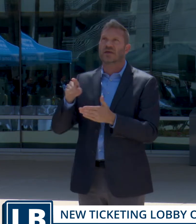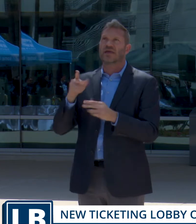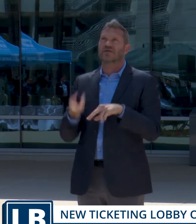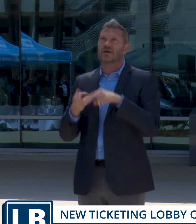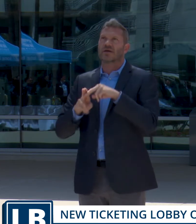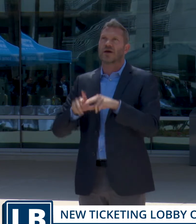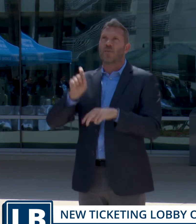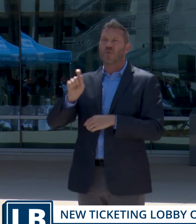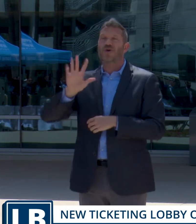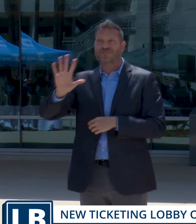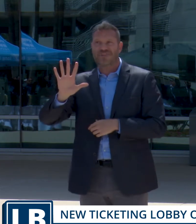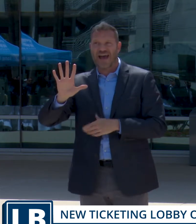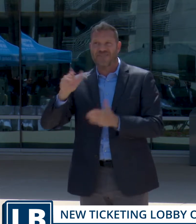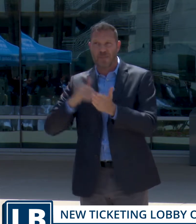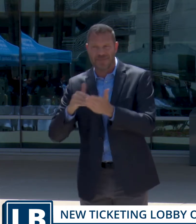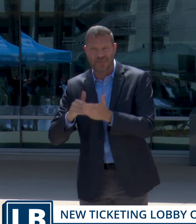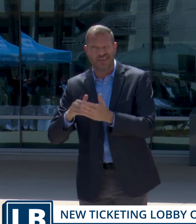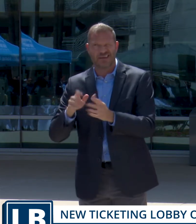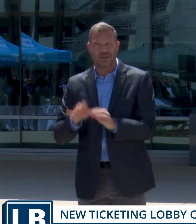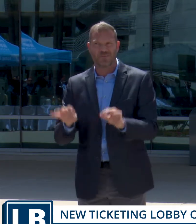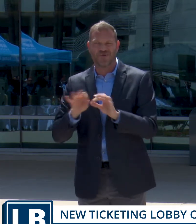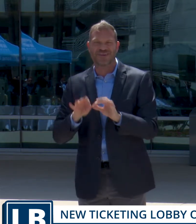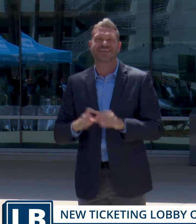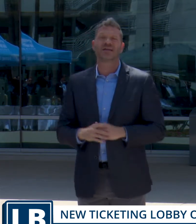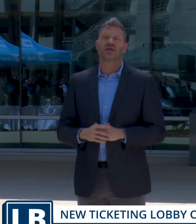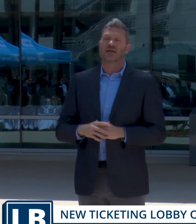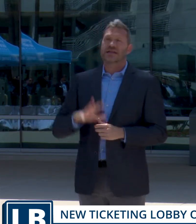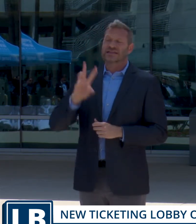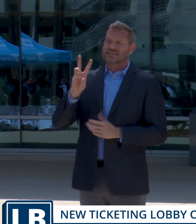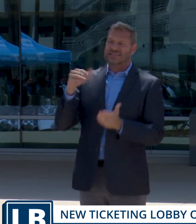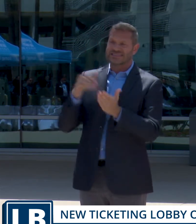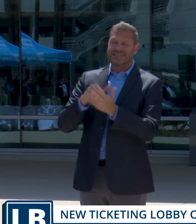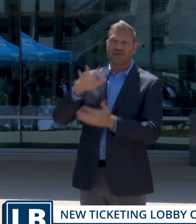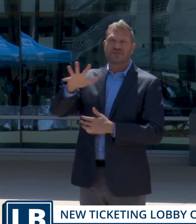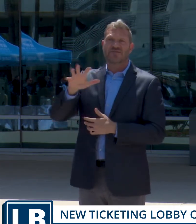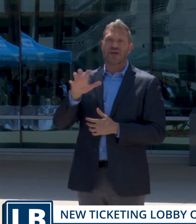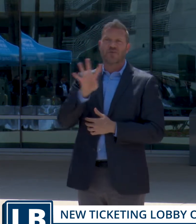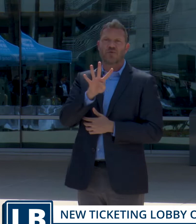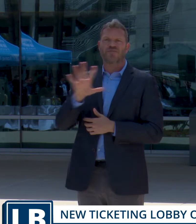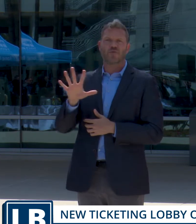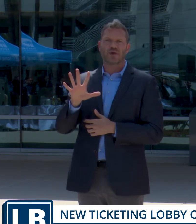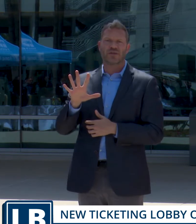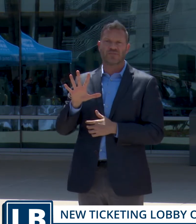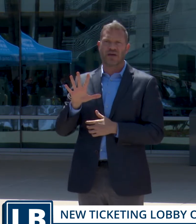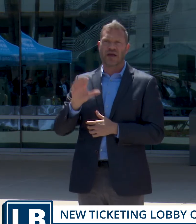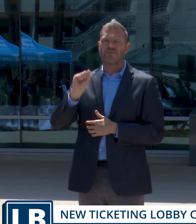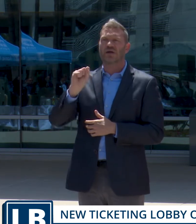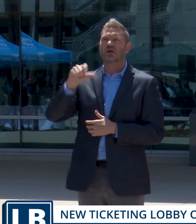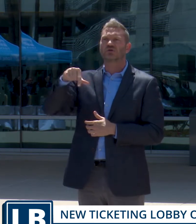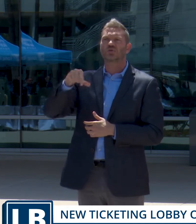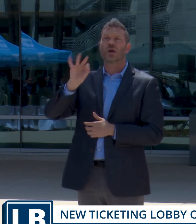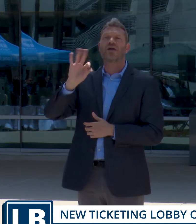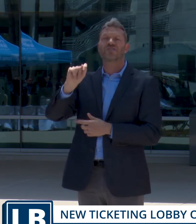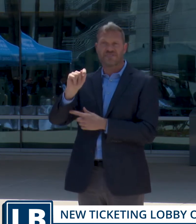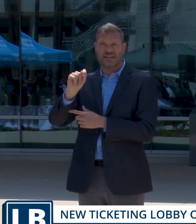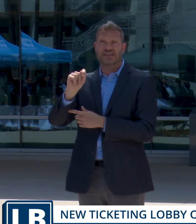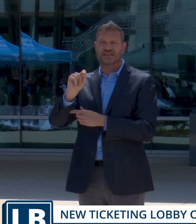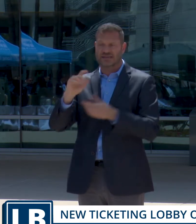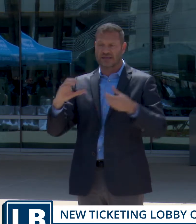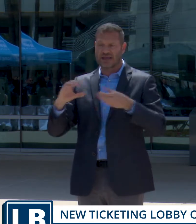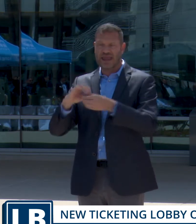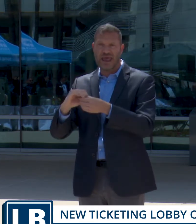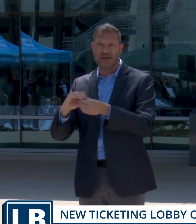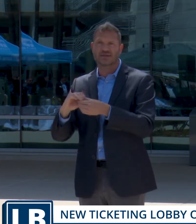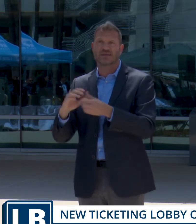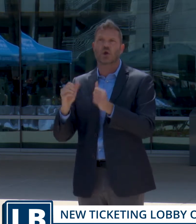that 0.5, which is a 6,545 square feet and connected